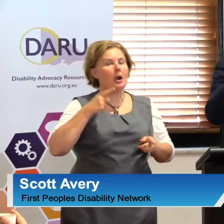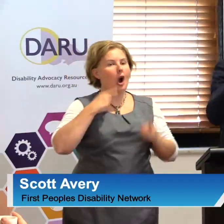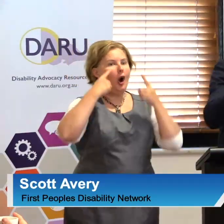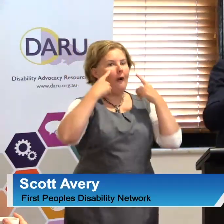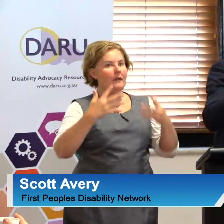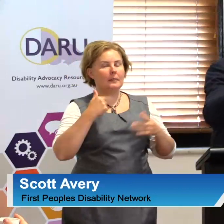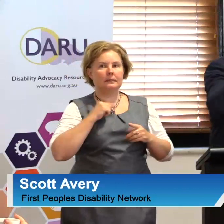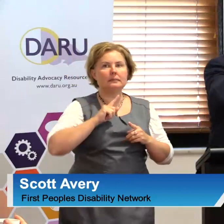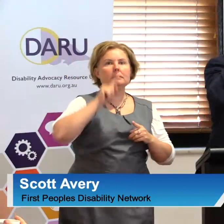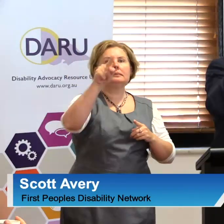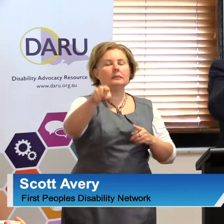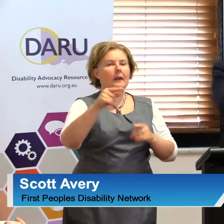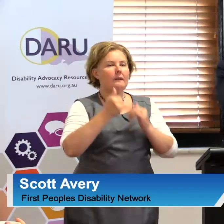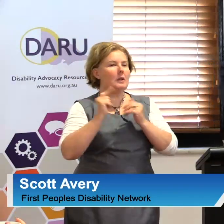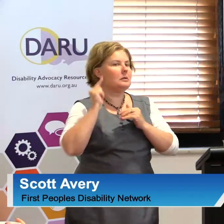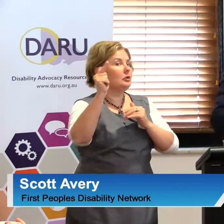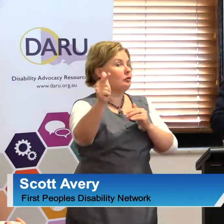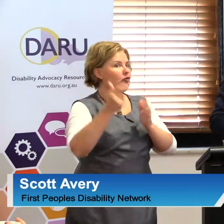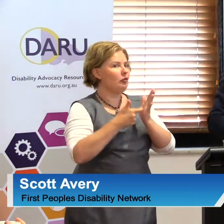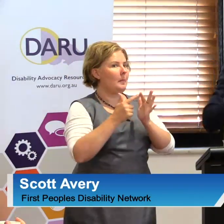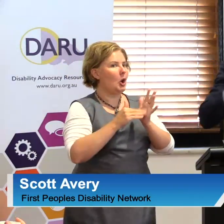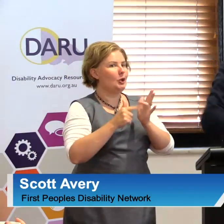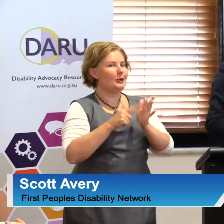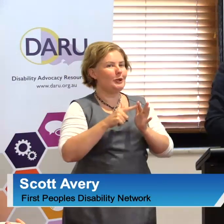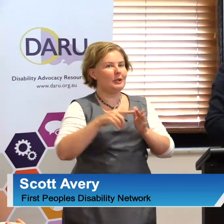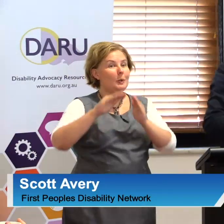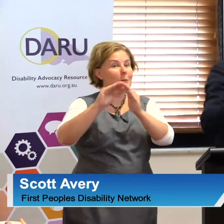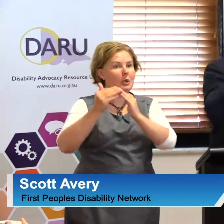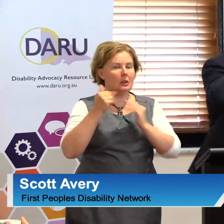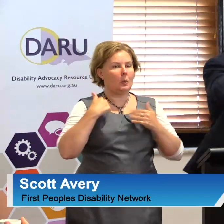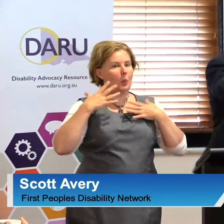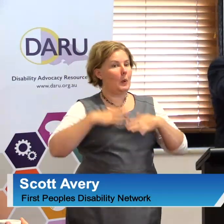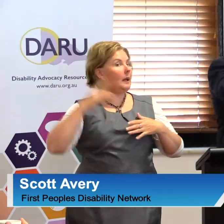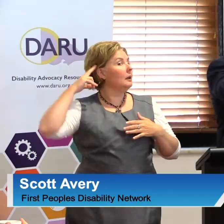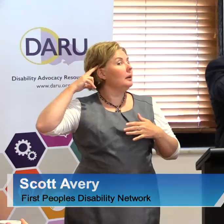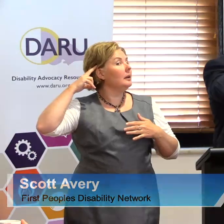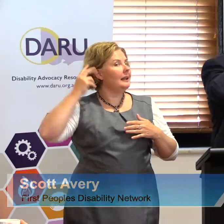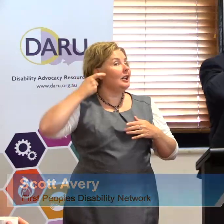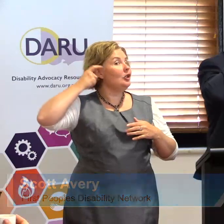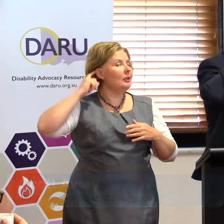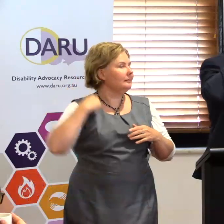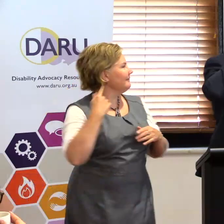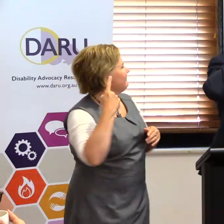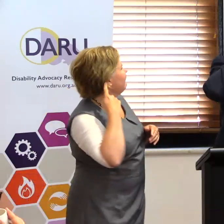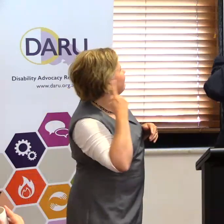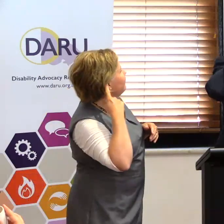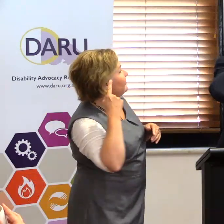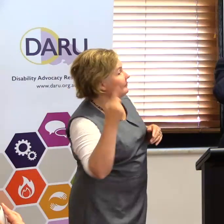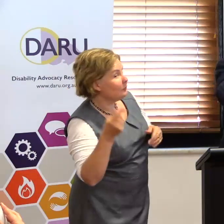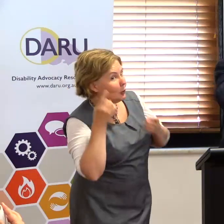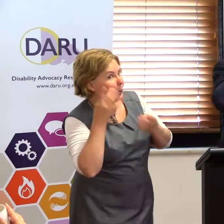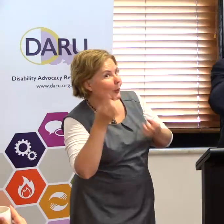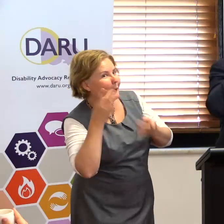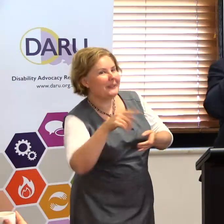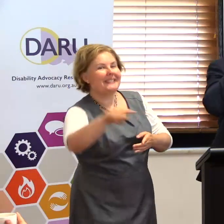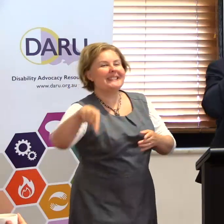of the remote communities, I wear cochlear implants and a hearing aid here. So I've got to point them out and I go,